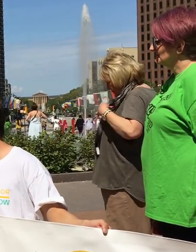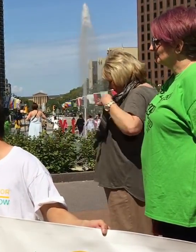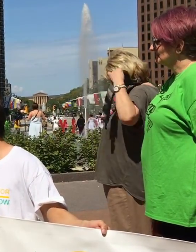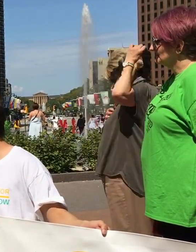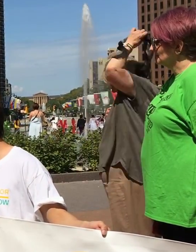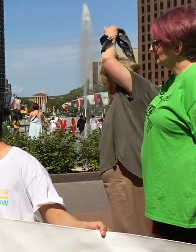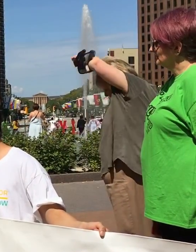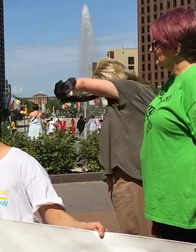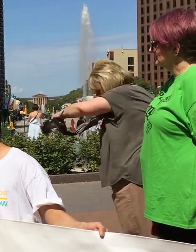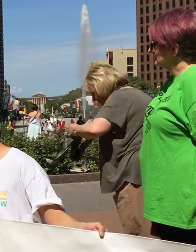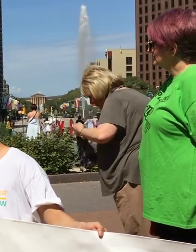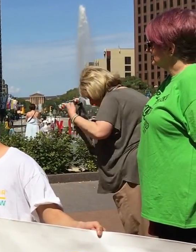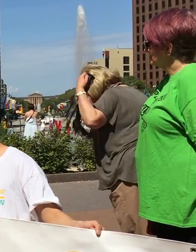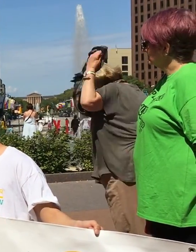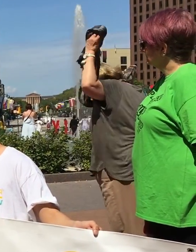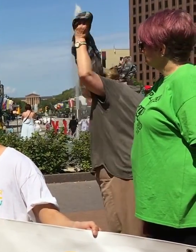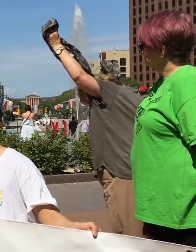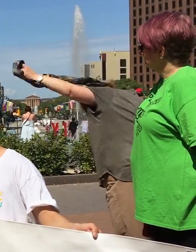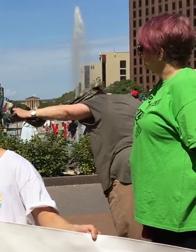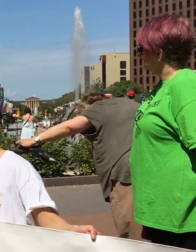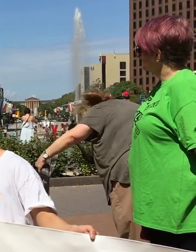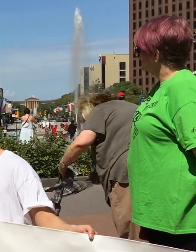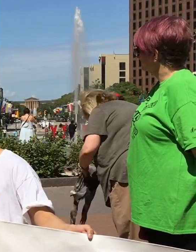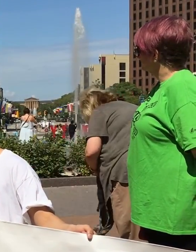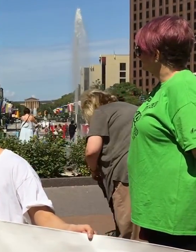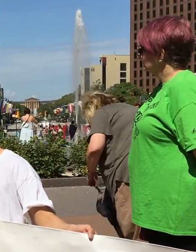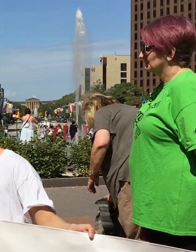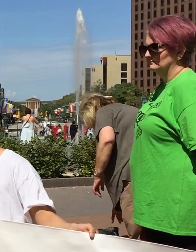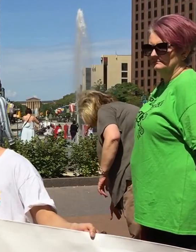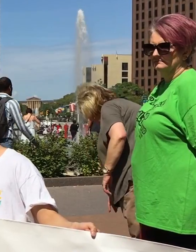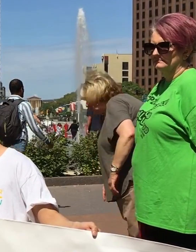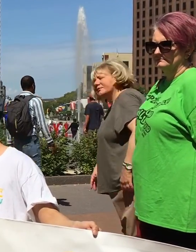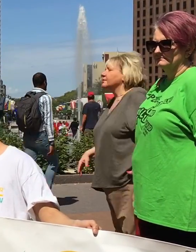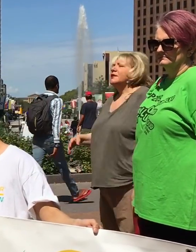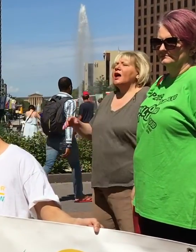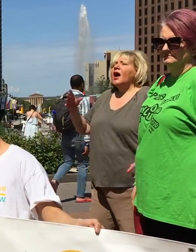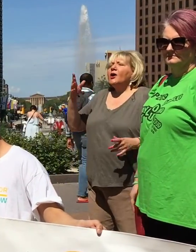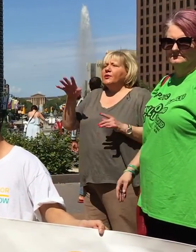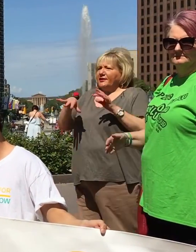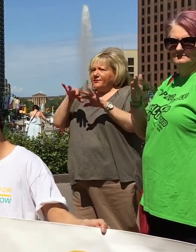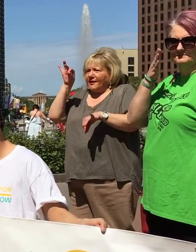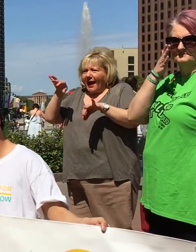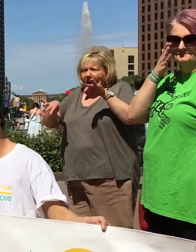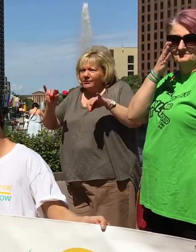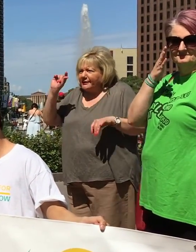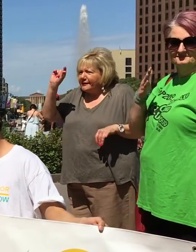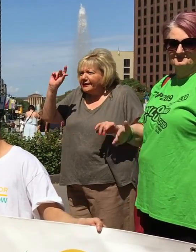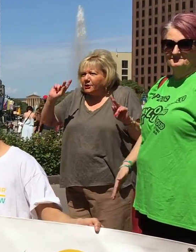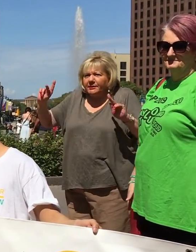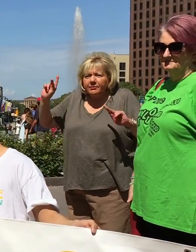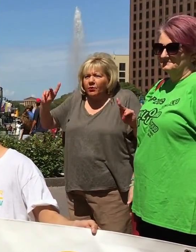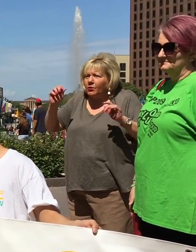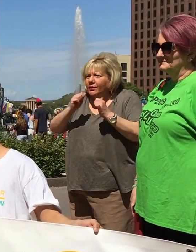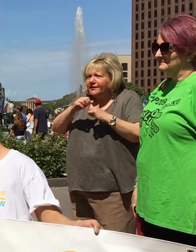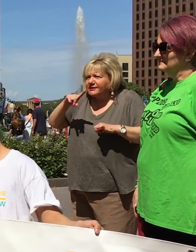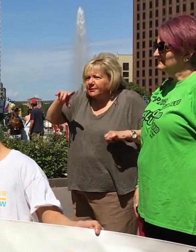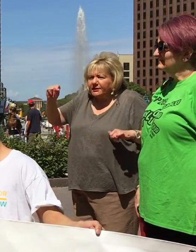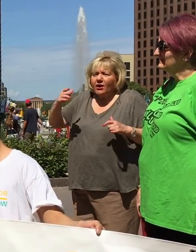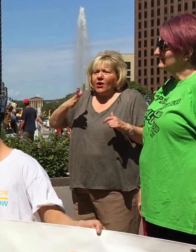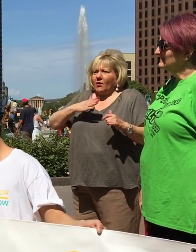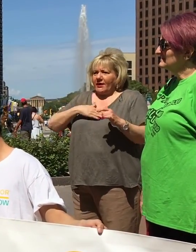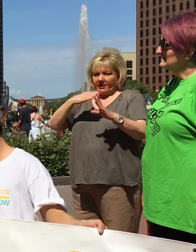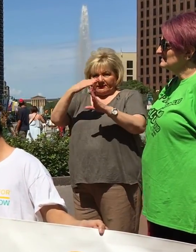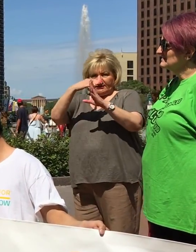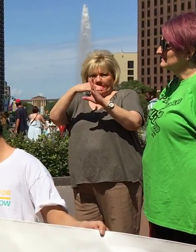heat are getting to people now, because we've been in temperatures that are 95, 98. The highest we got in